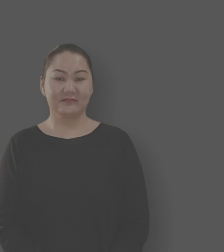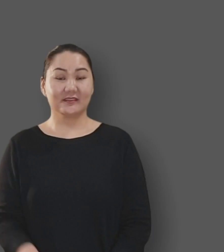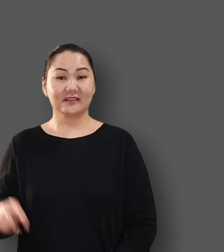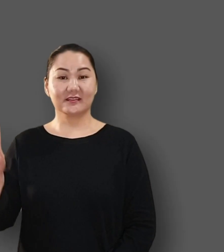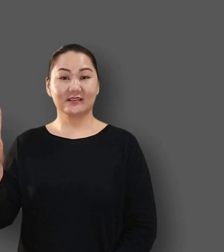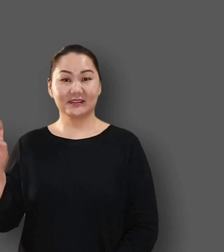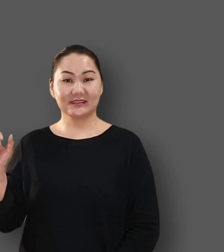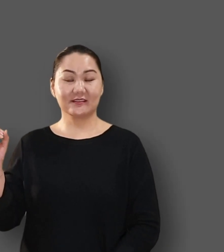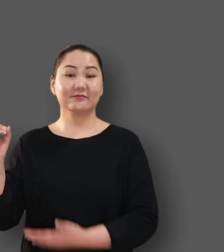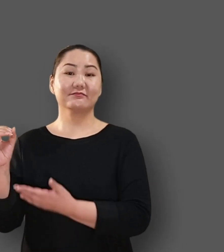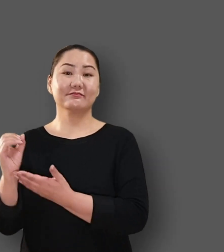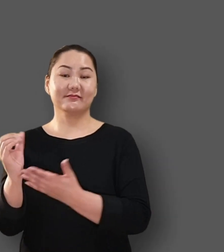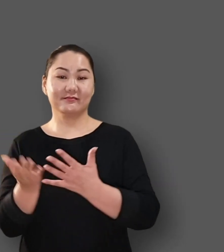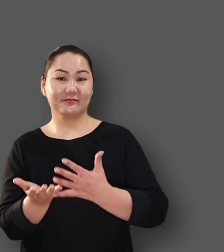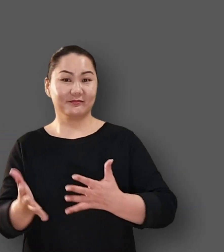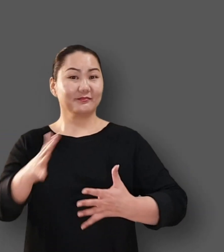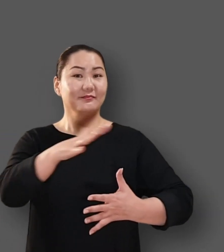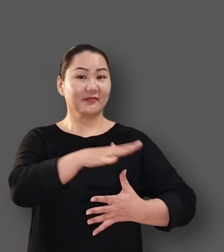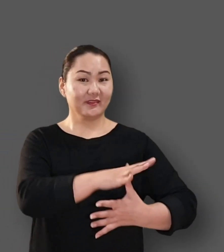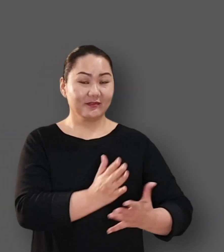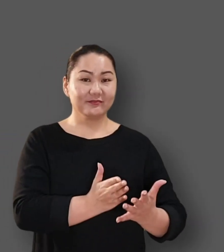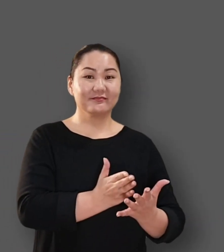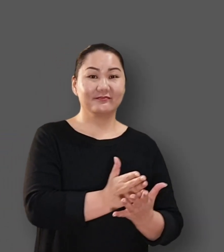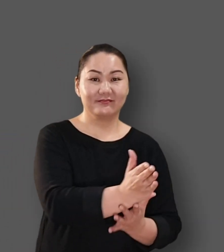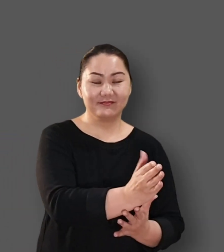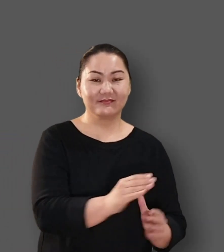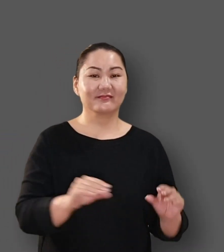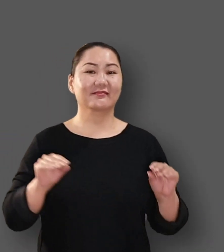Our priority areas: education.